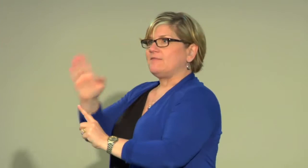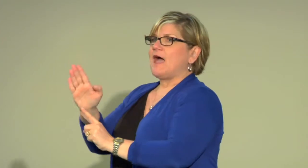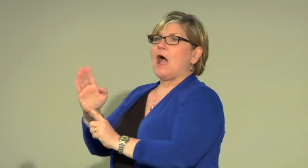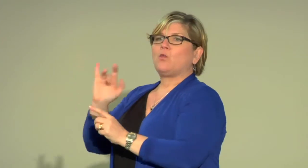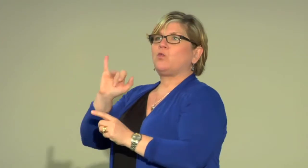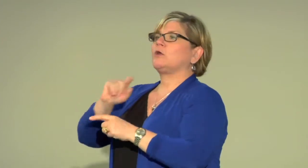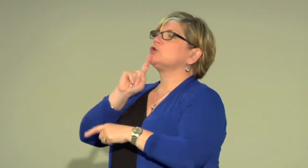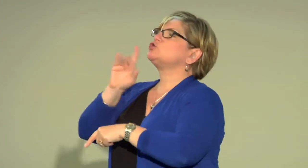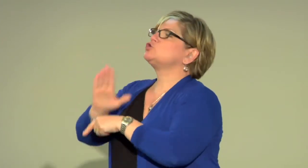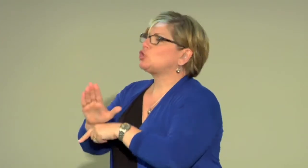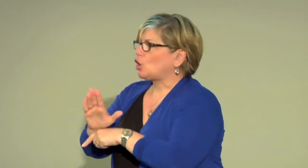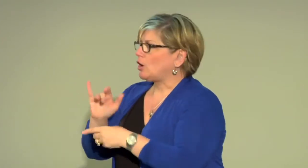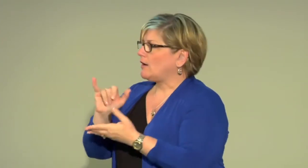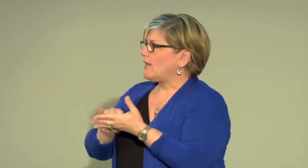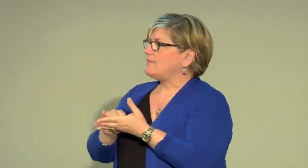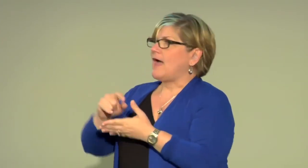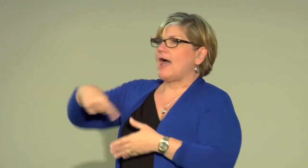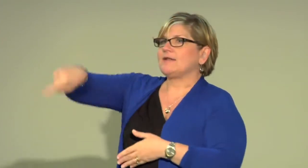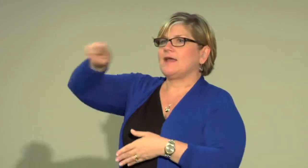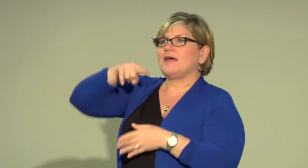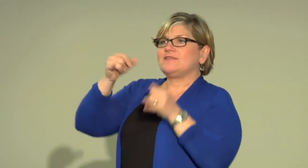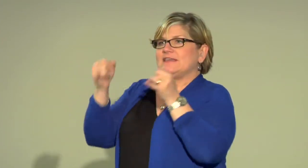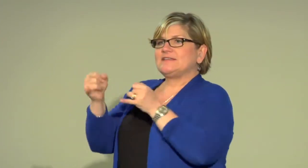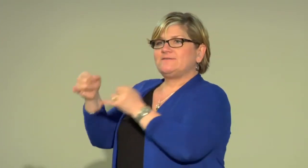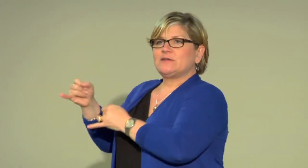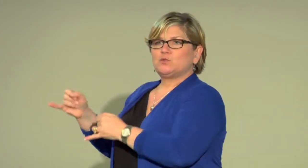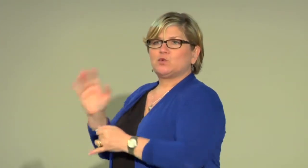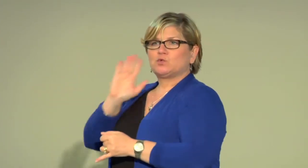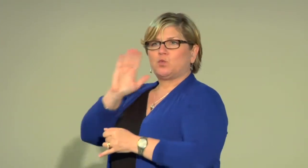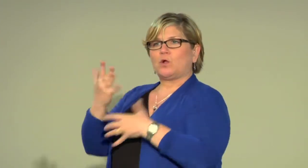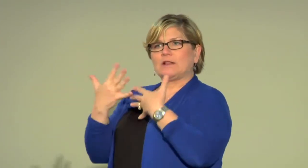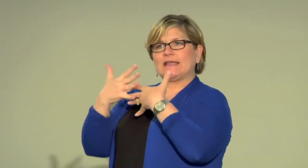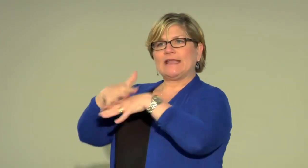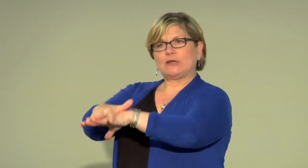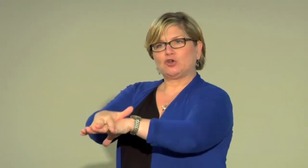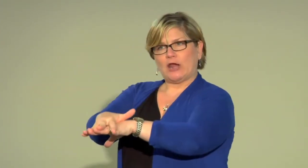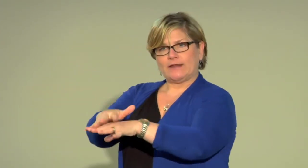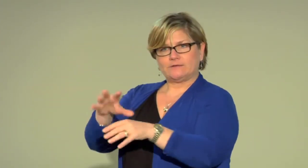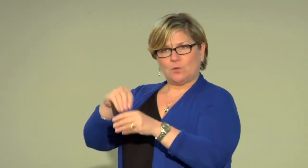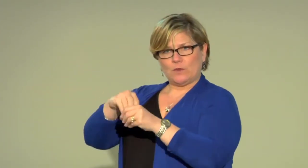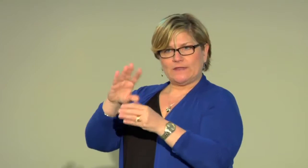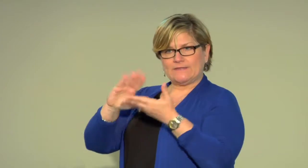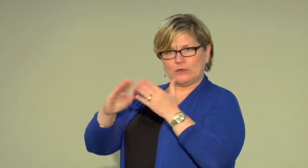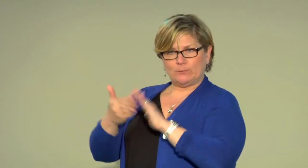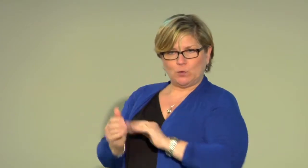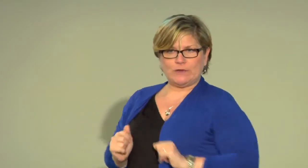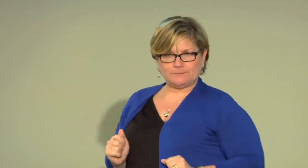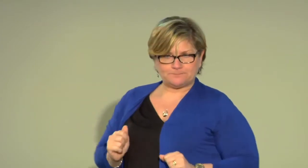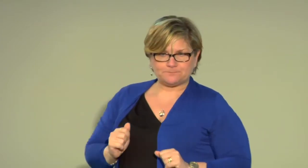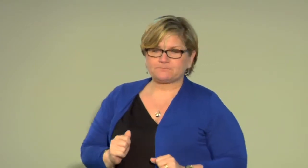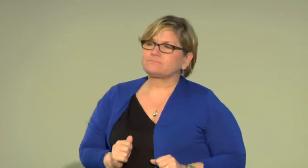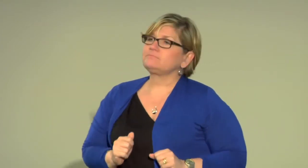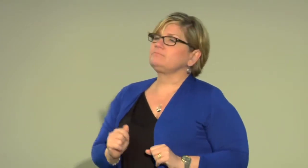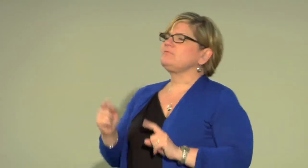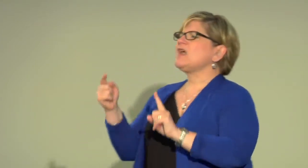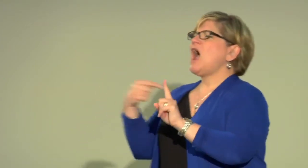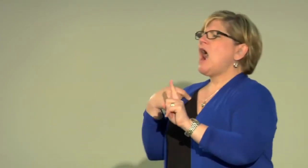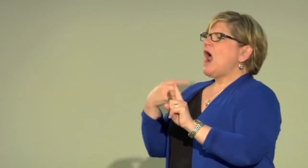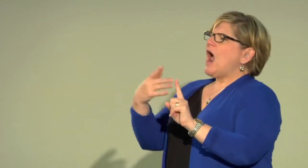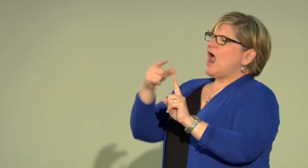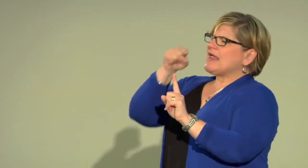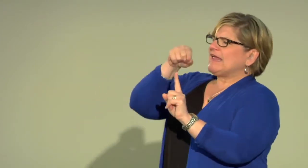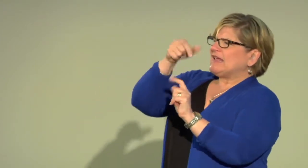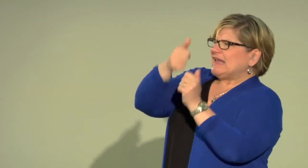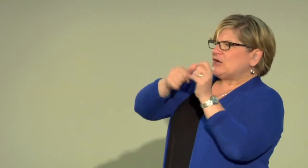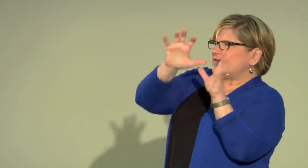create different goals that would then ensure that these individuals would be able to be integrated in the community.